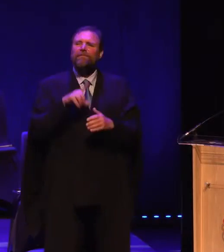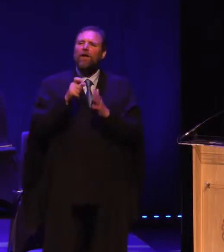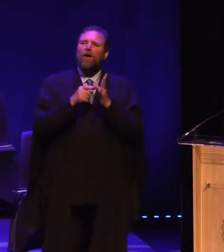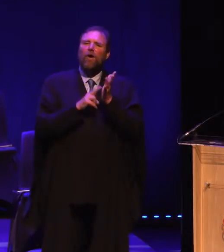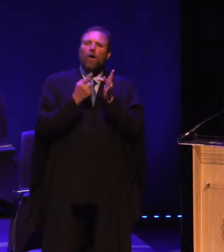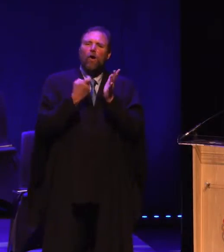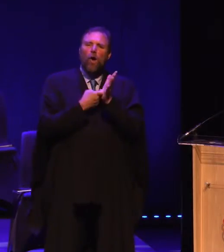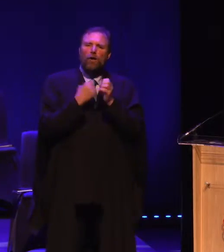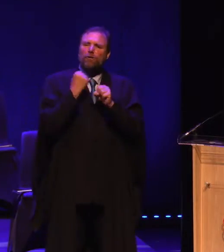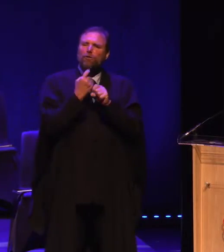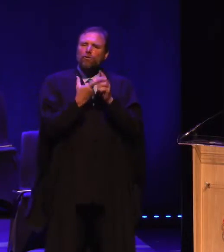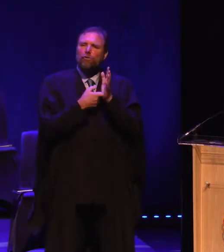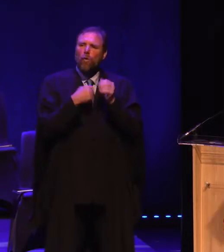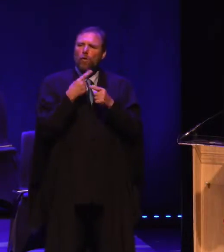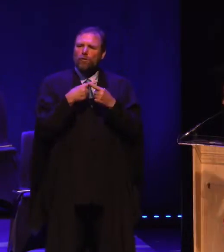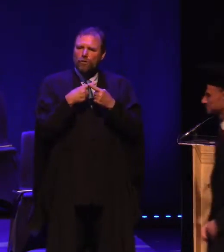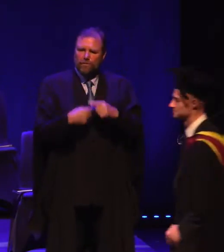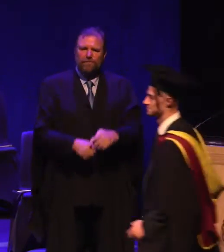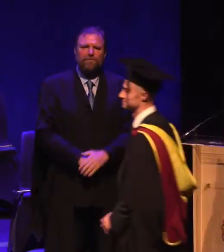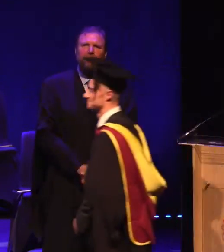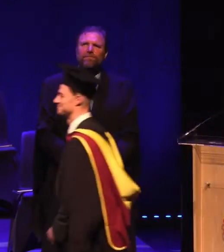Connor George.